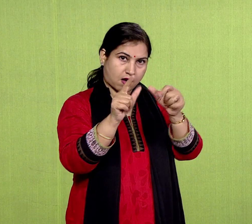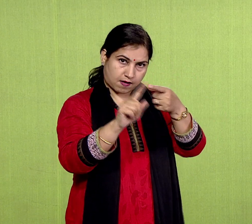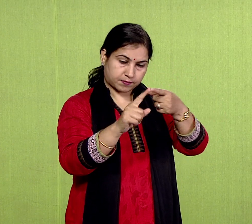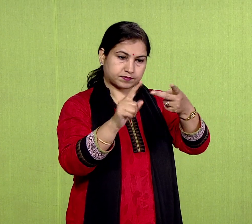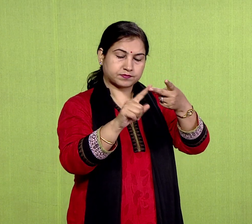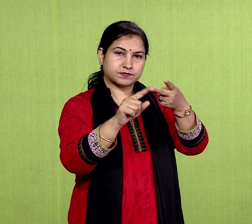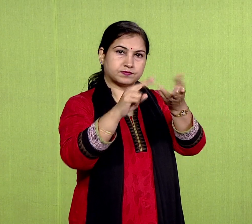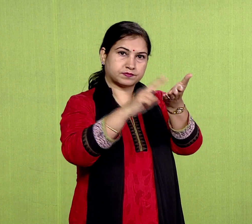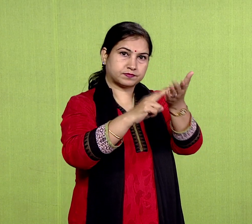Nalanda,